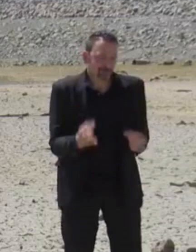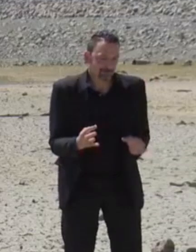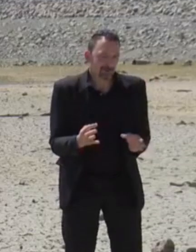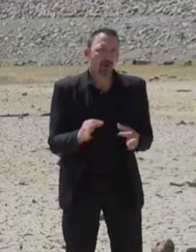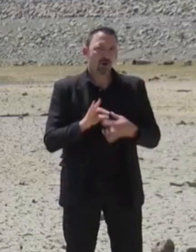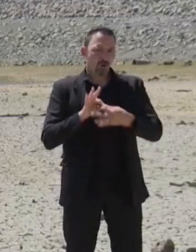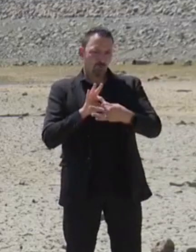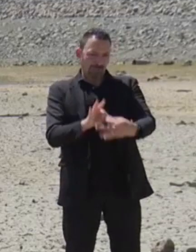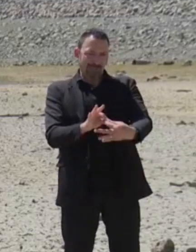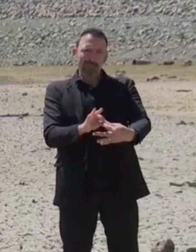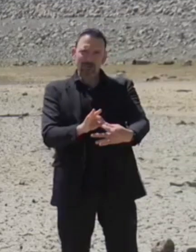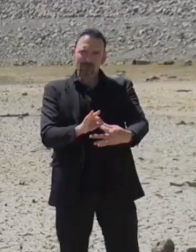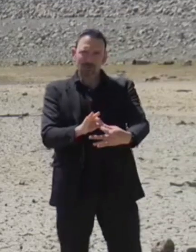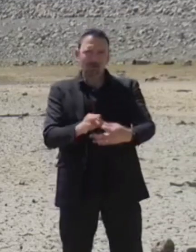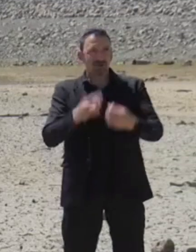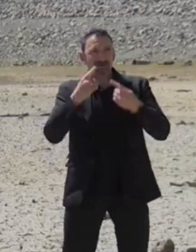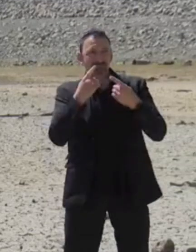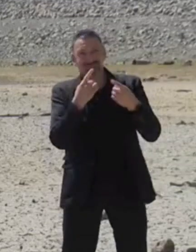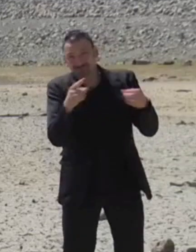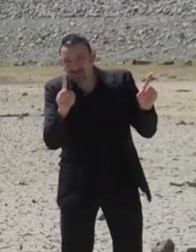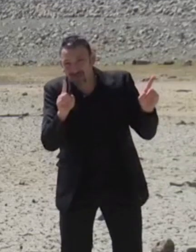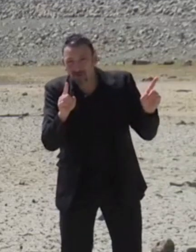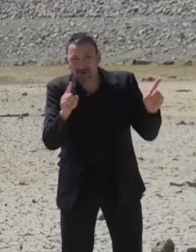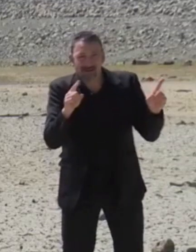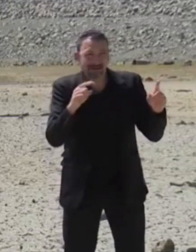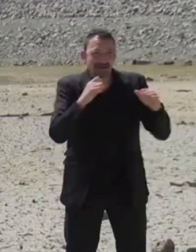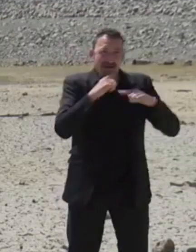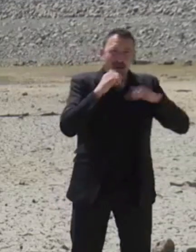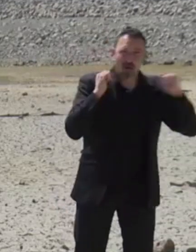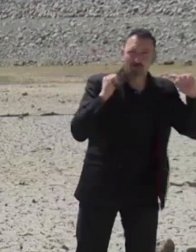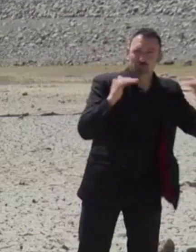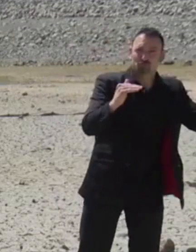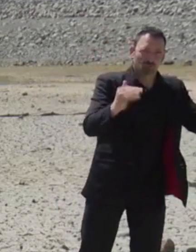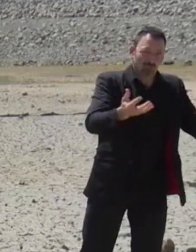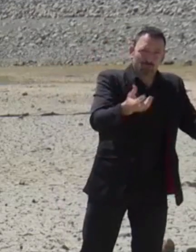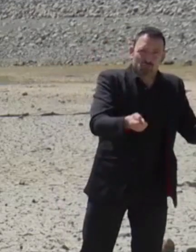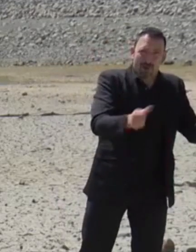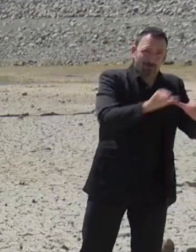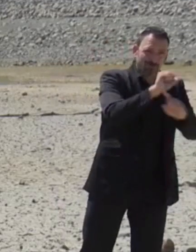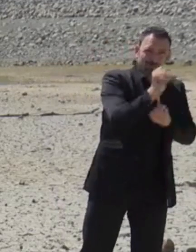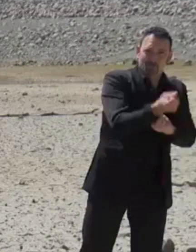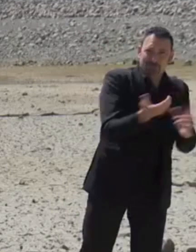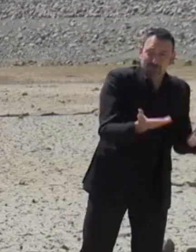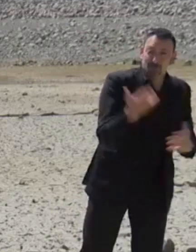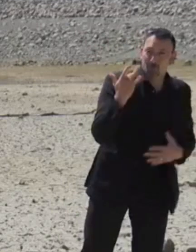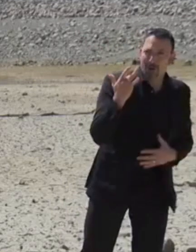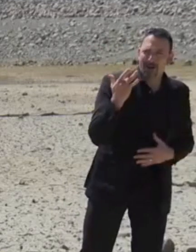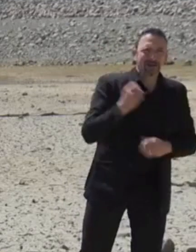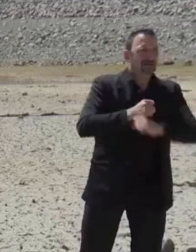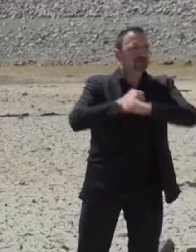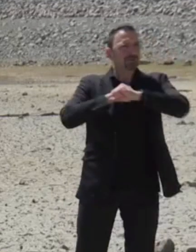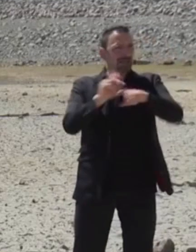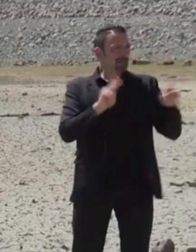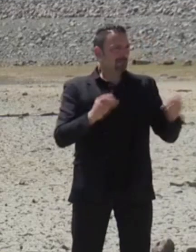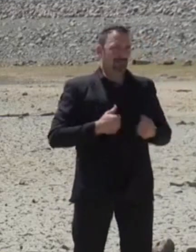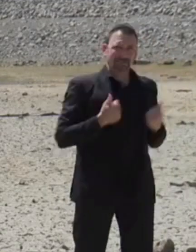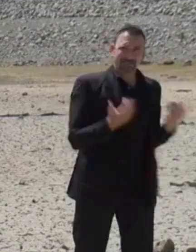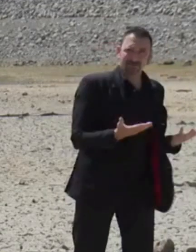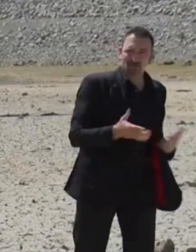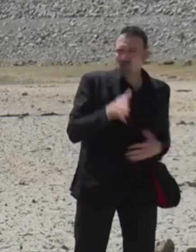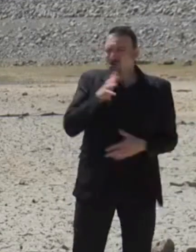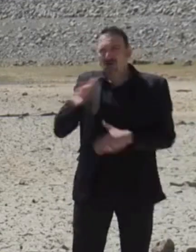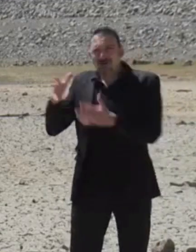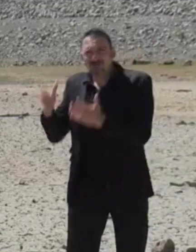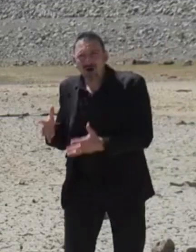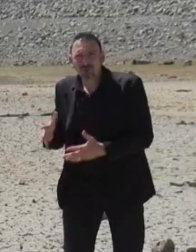drought, basically declaring a drought situation here to protect our residents, our farmers, the